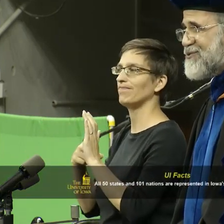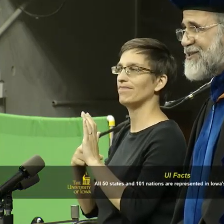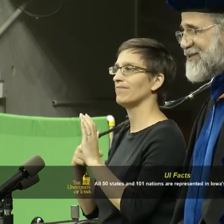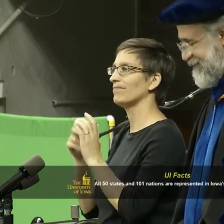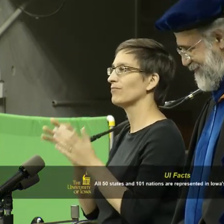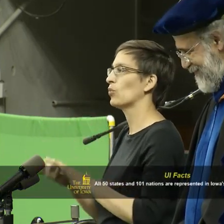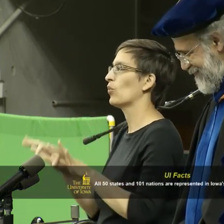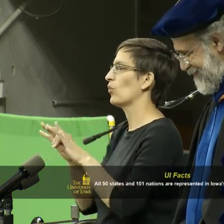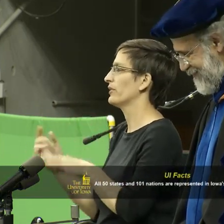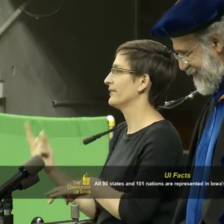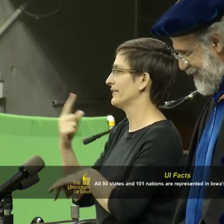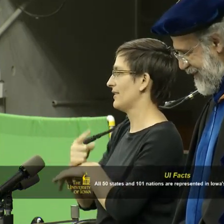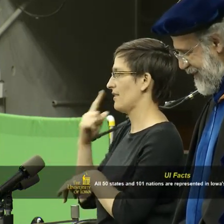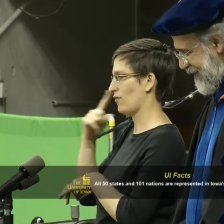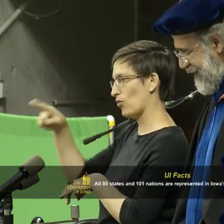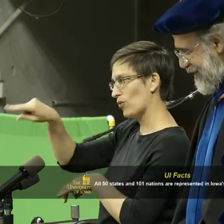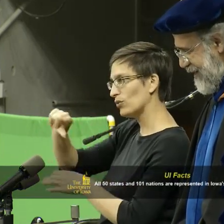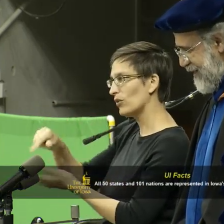our graduates.